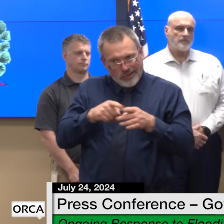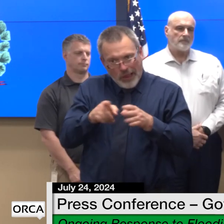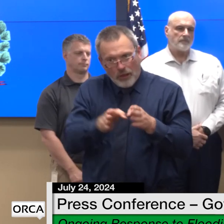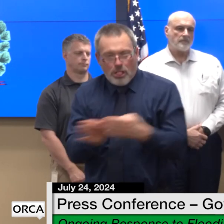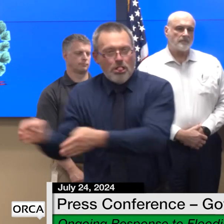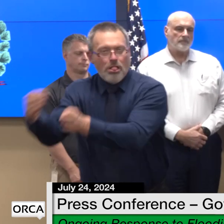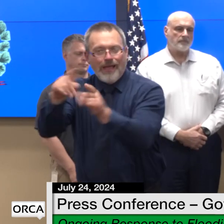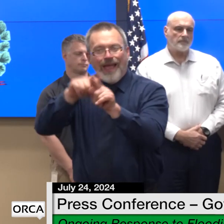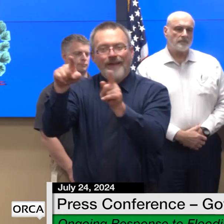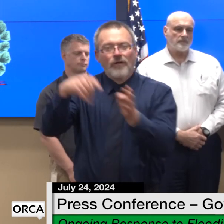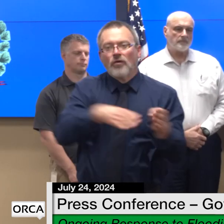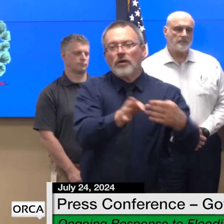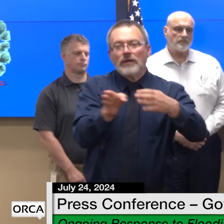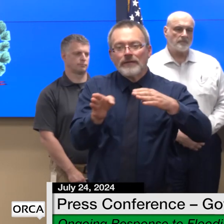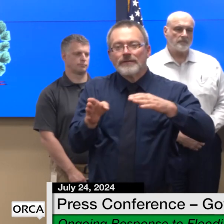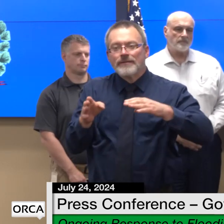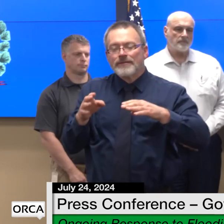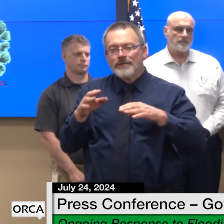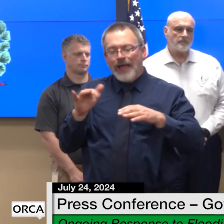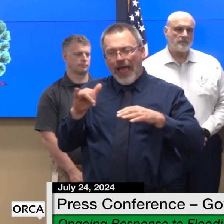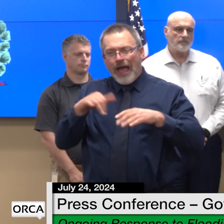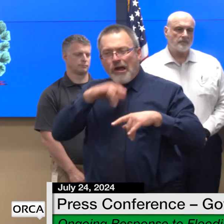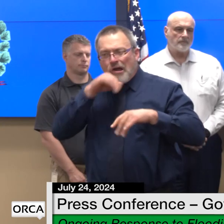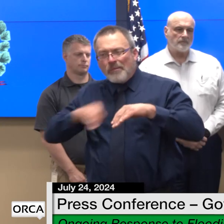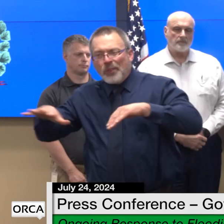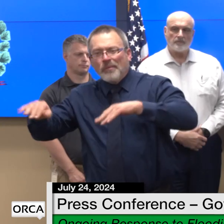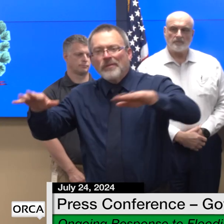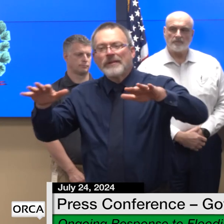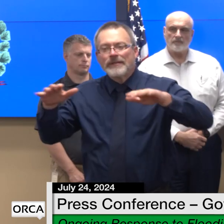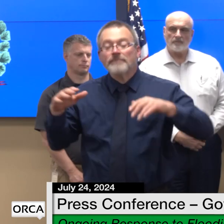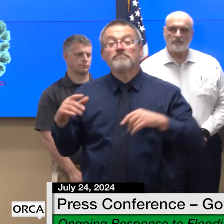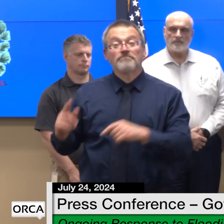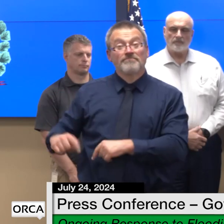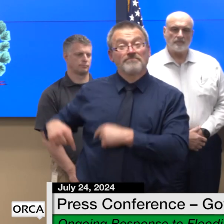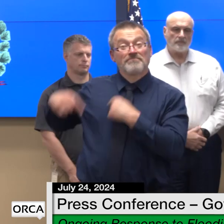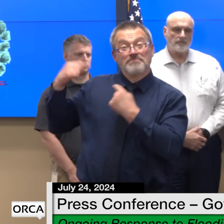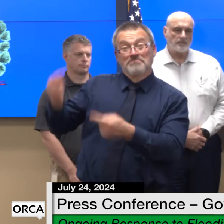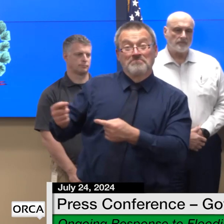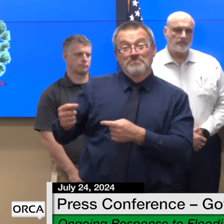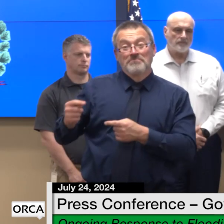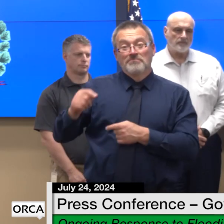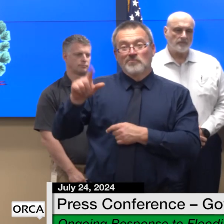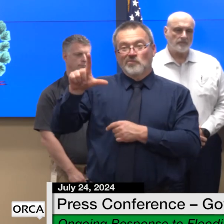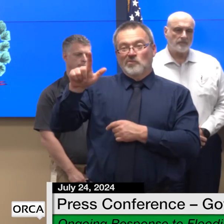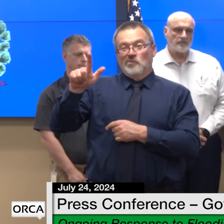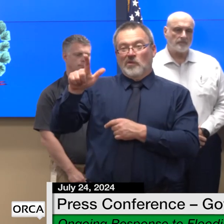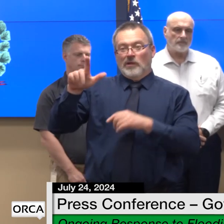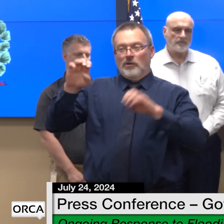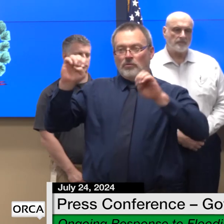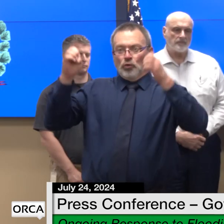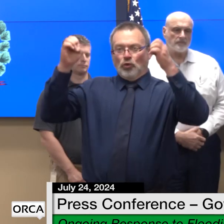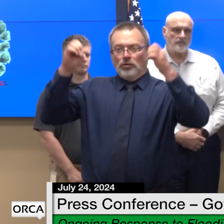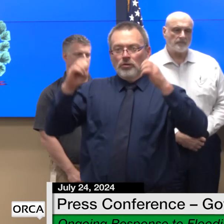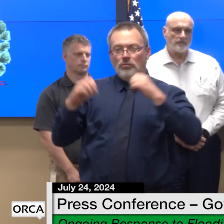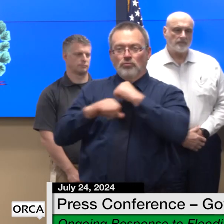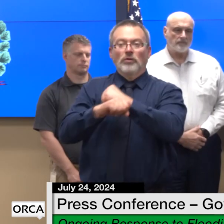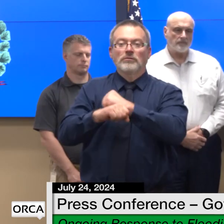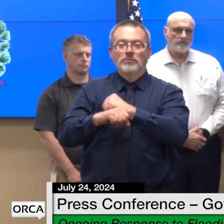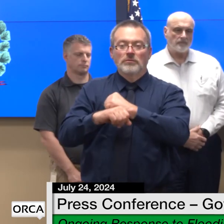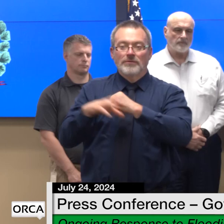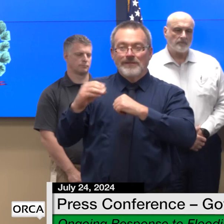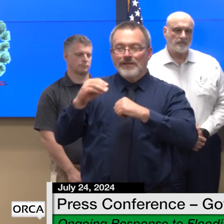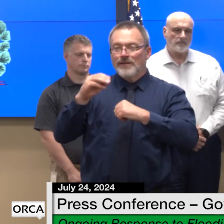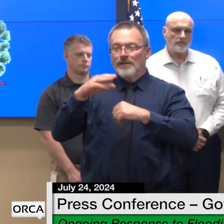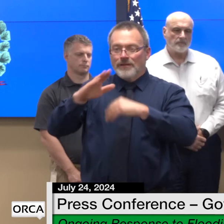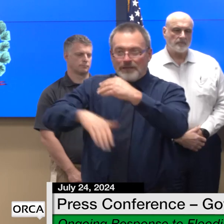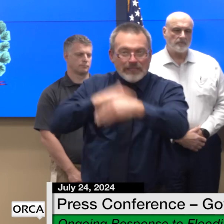of flood-related debris. At this point, we have issued 21 emergency protective and next flood measure